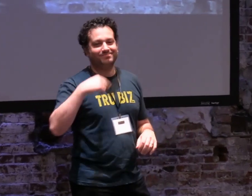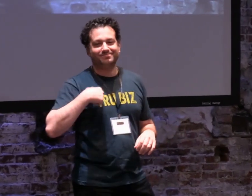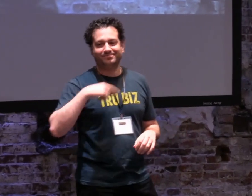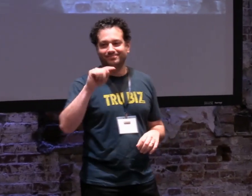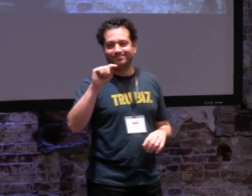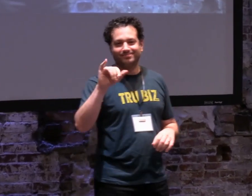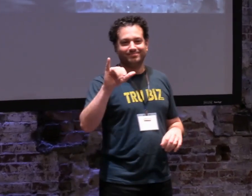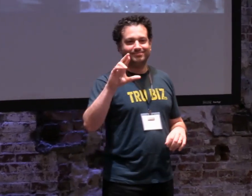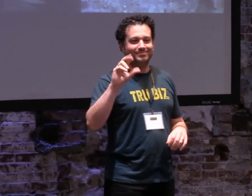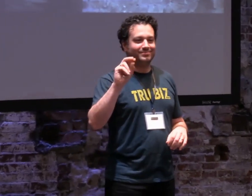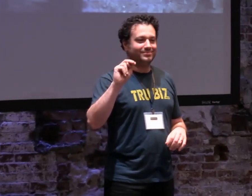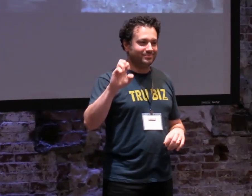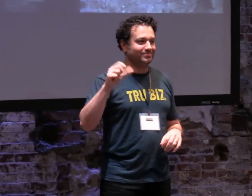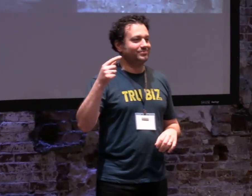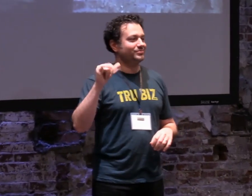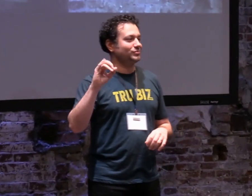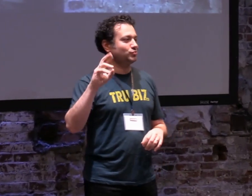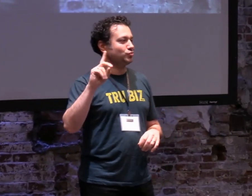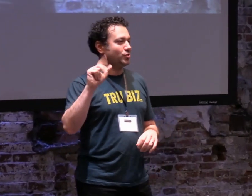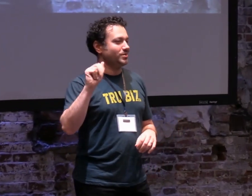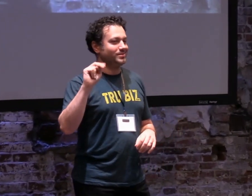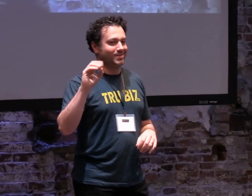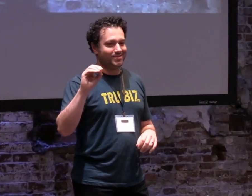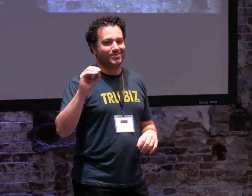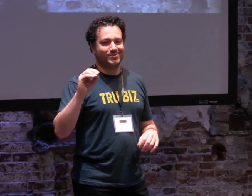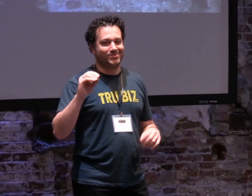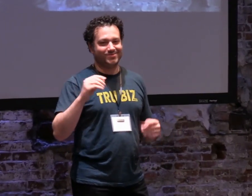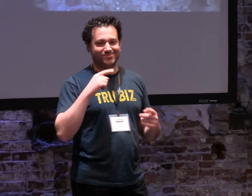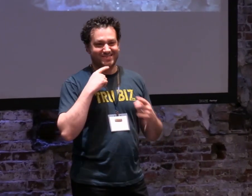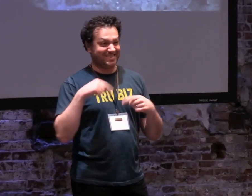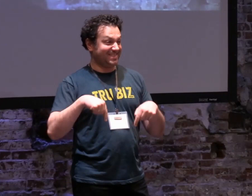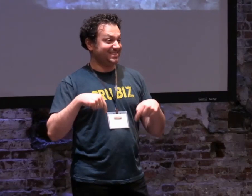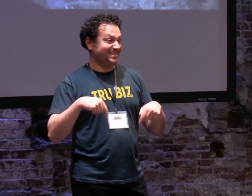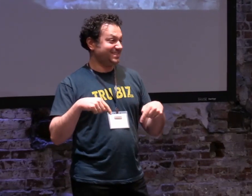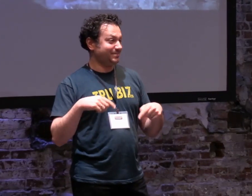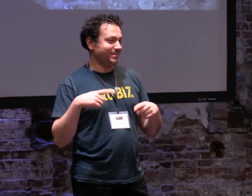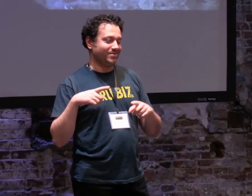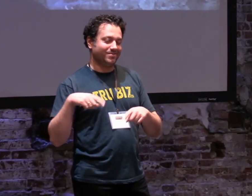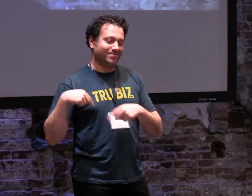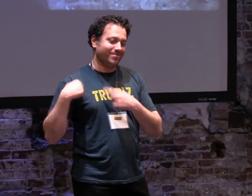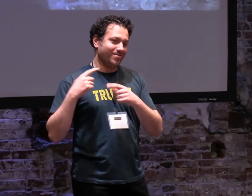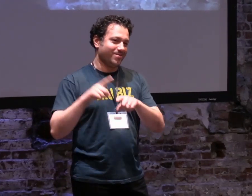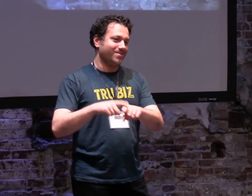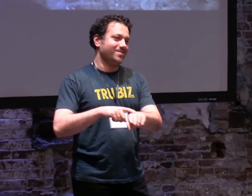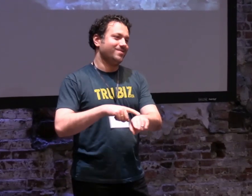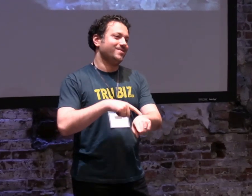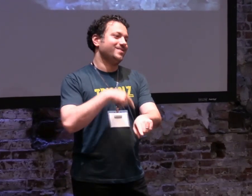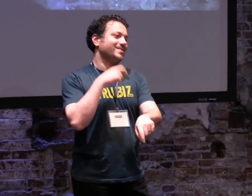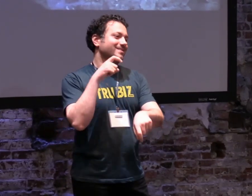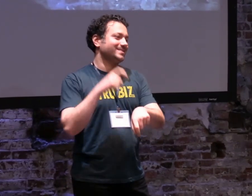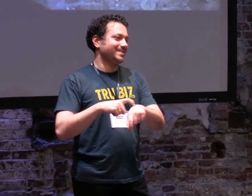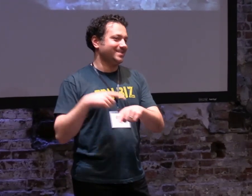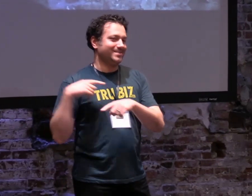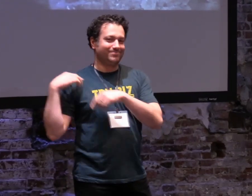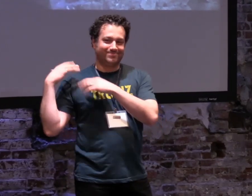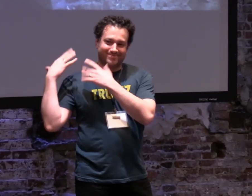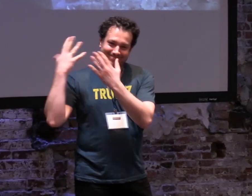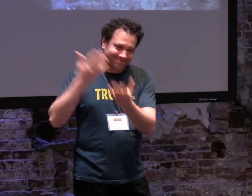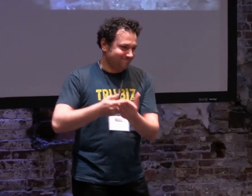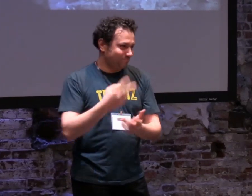Hello, everyone. I'm Tyrone Calvary. Joe Giovanno. It's been a